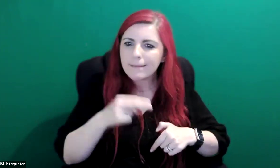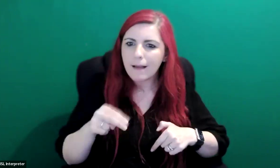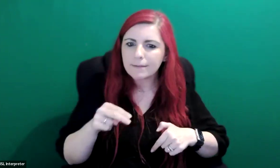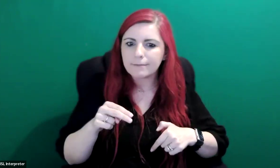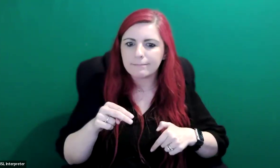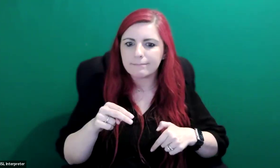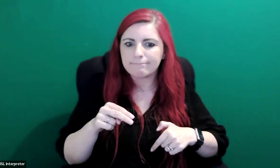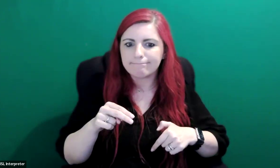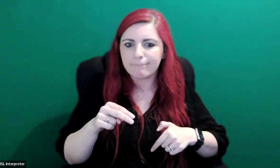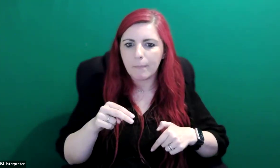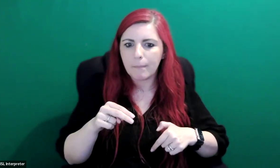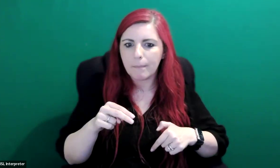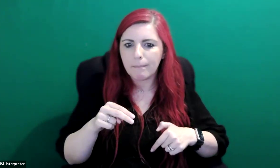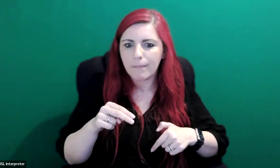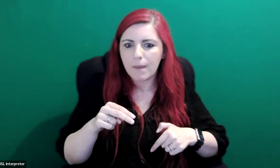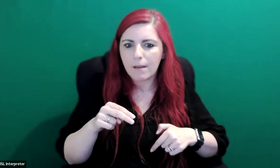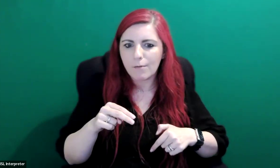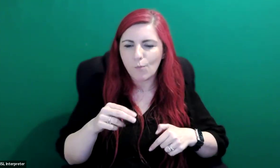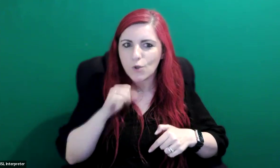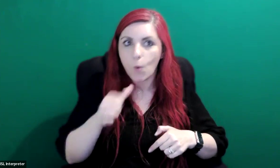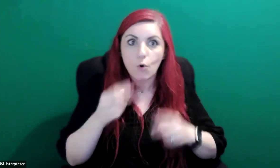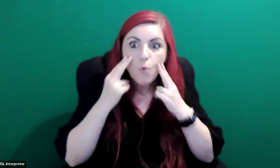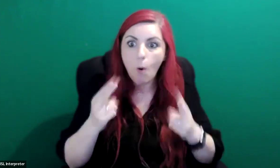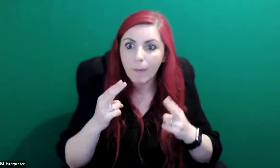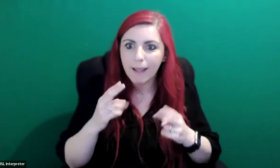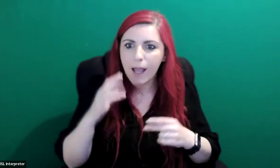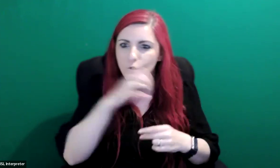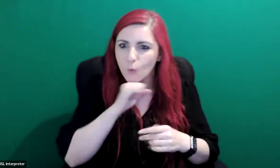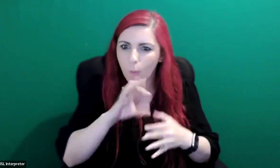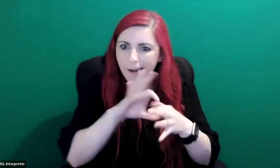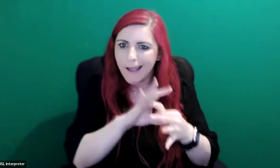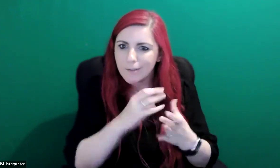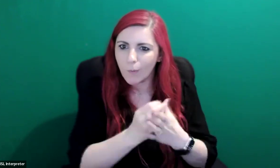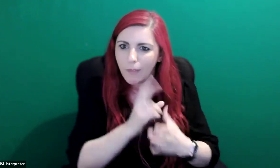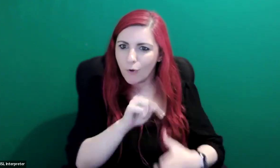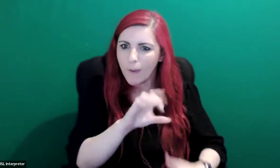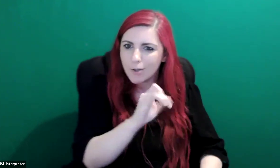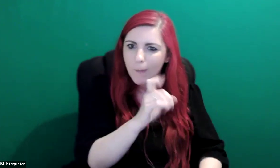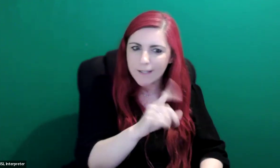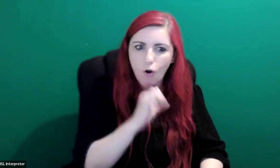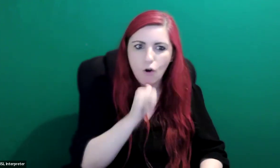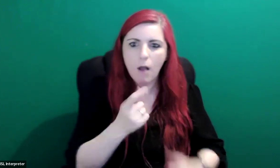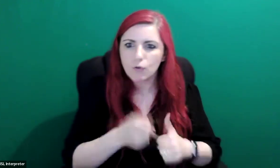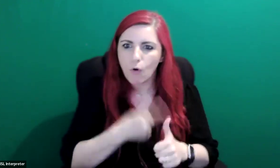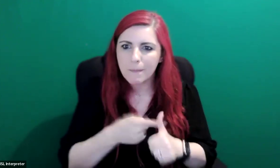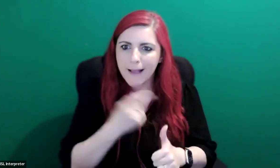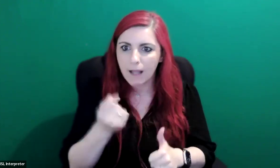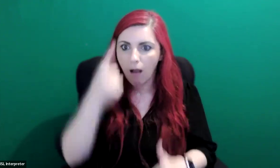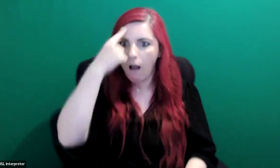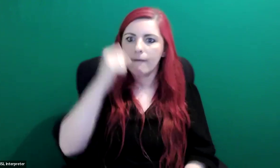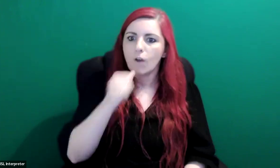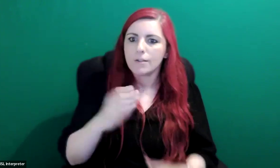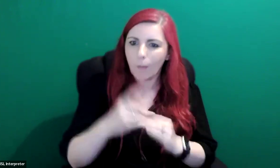kind of typically associate with the CRPD or top of our minds when we think about the rights of disabled people, but they may